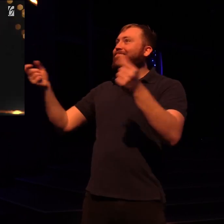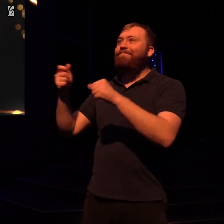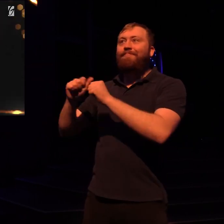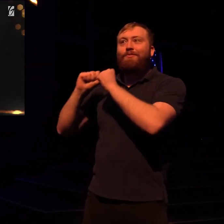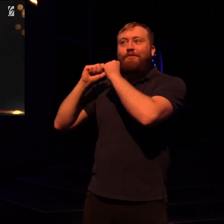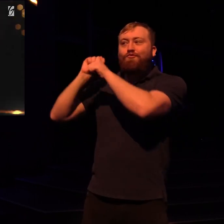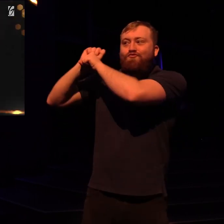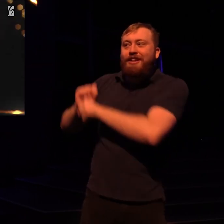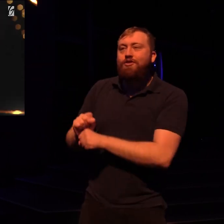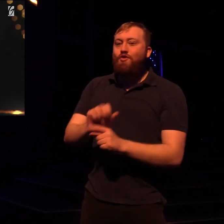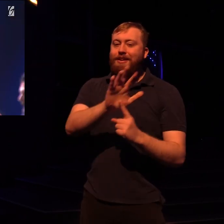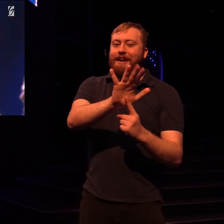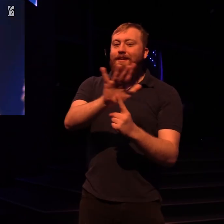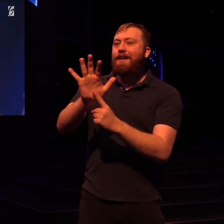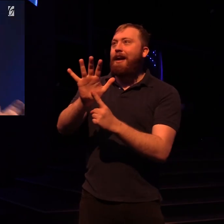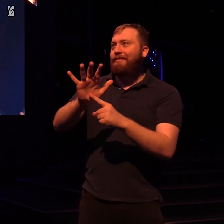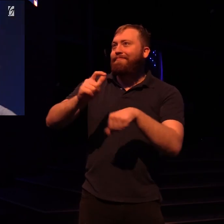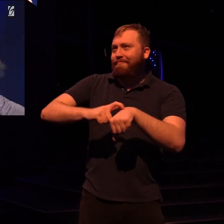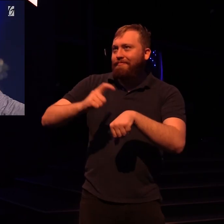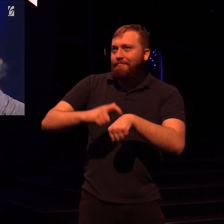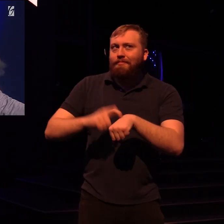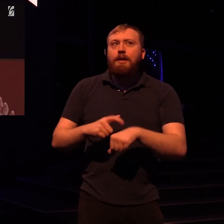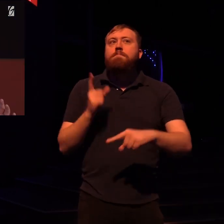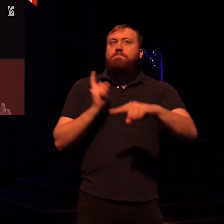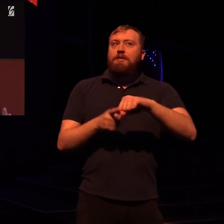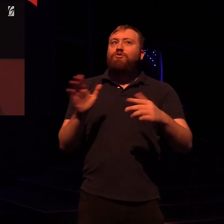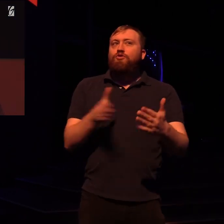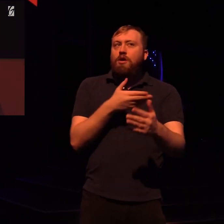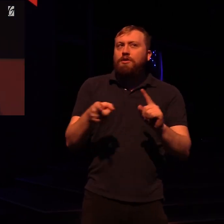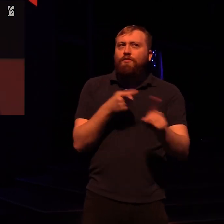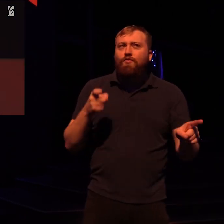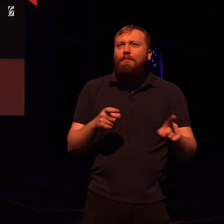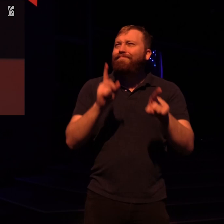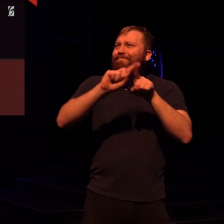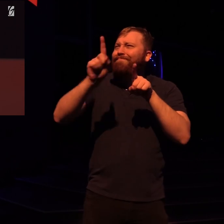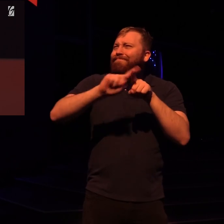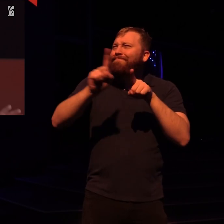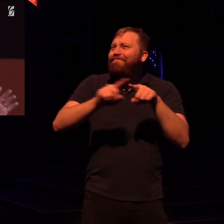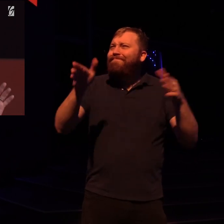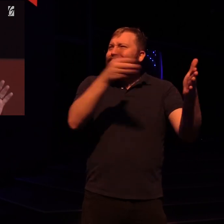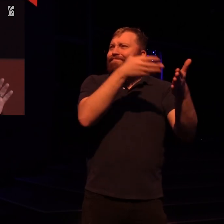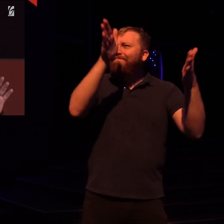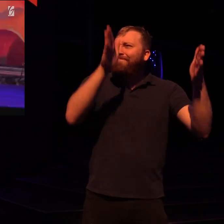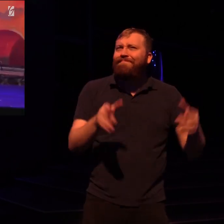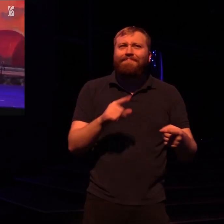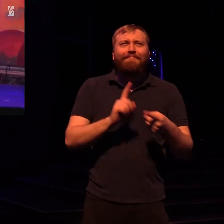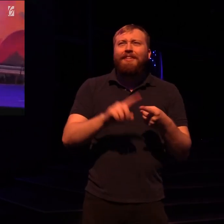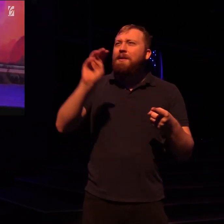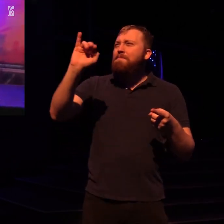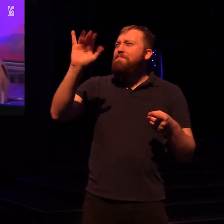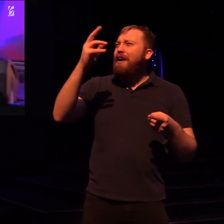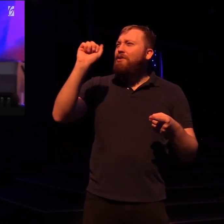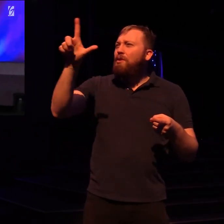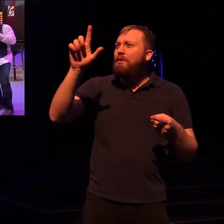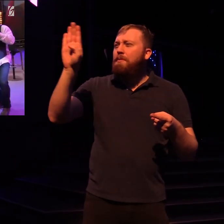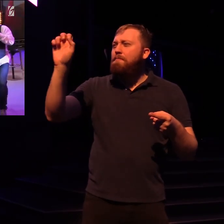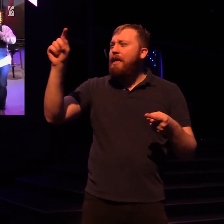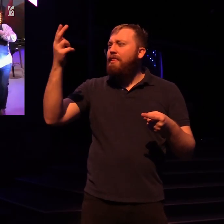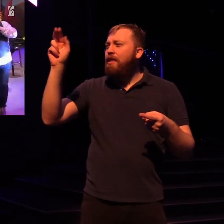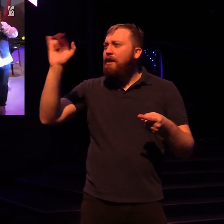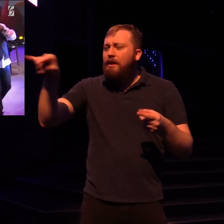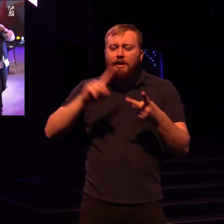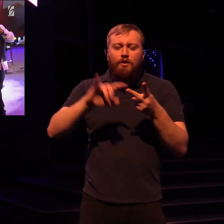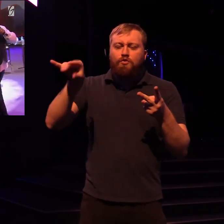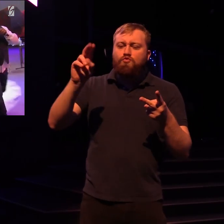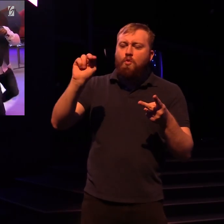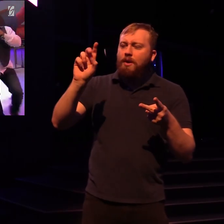musical performances from Rebecca Hart, Michael Bethany, The Voice Season 9 winner Jordan Smith, Grammy Award-winning vocal group